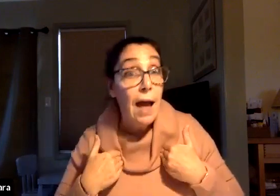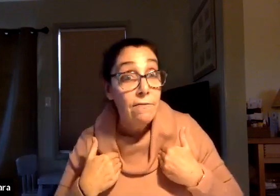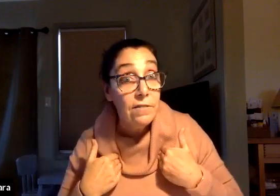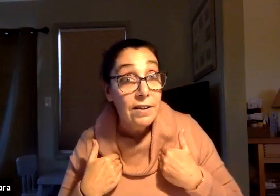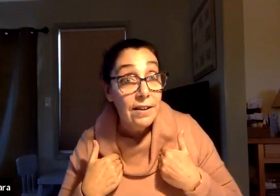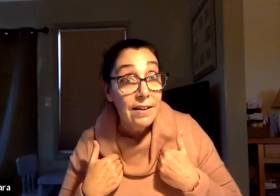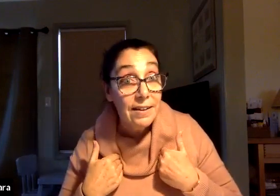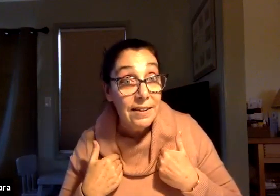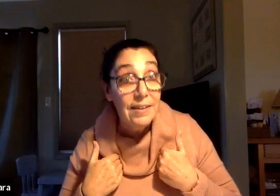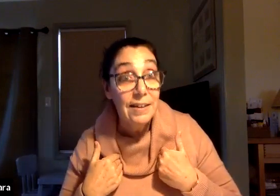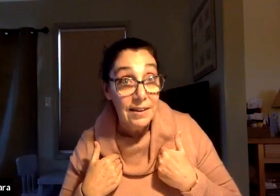have.